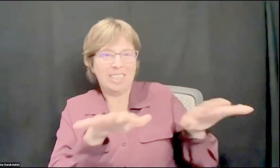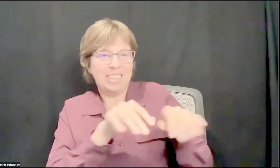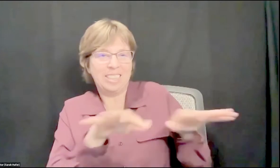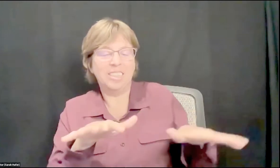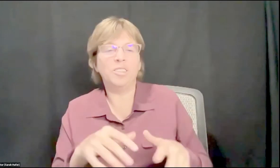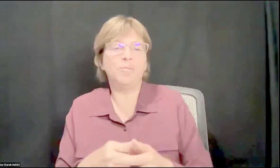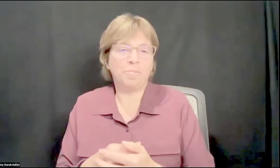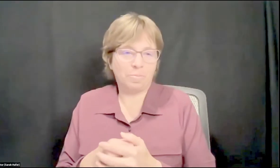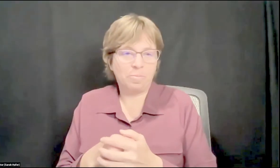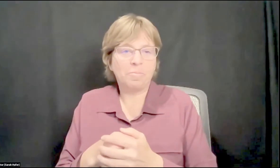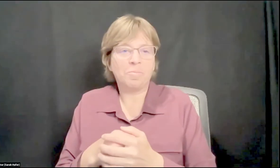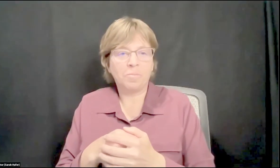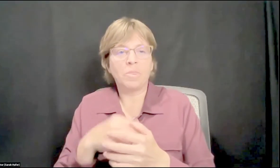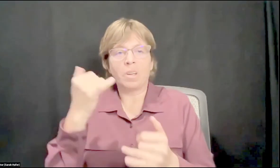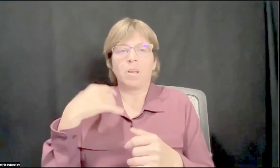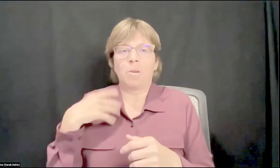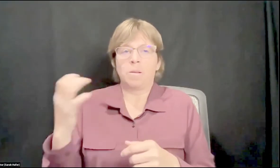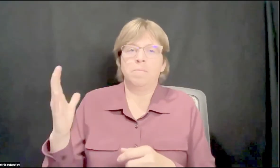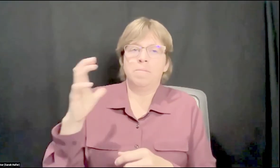around